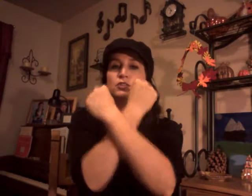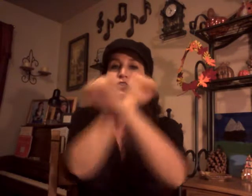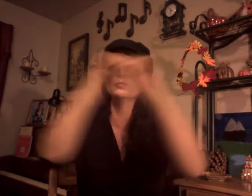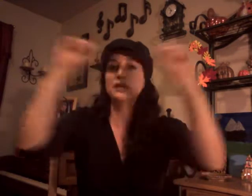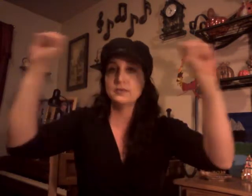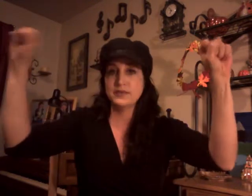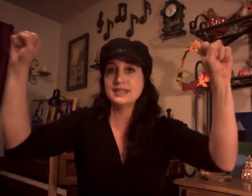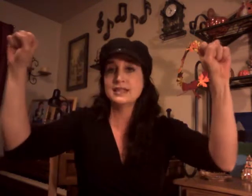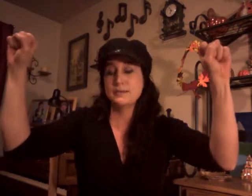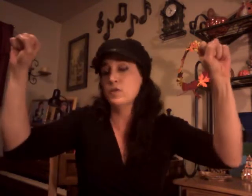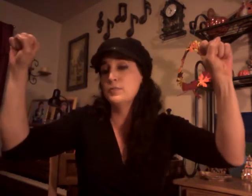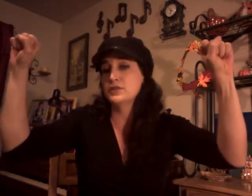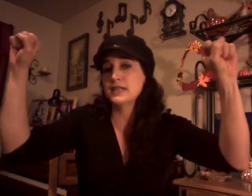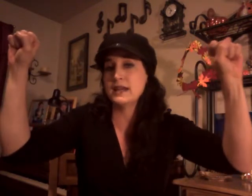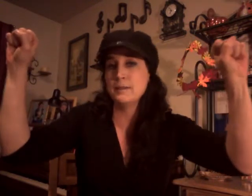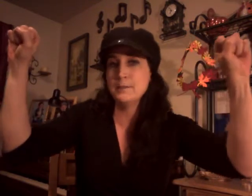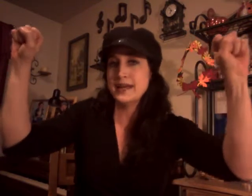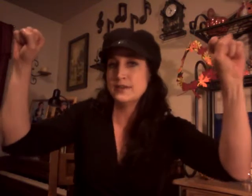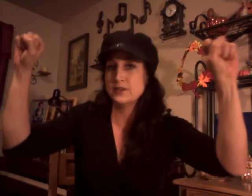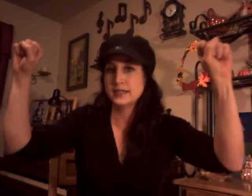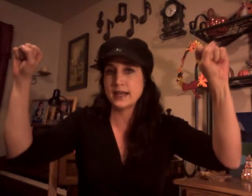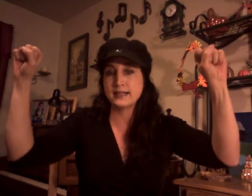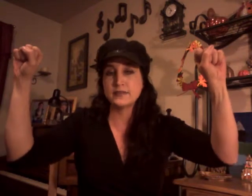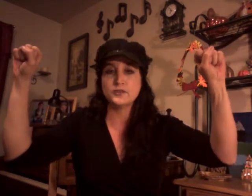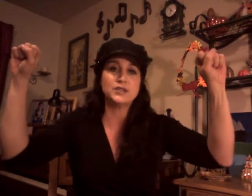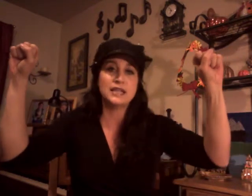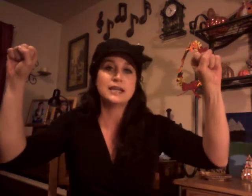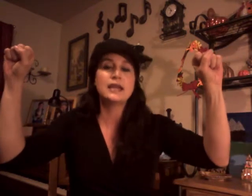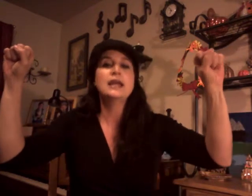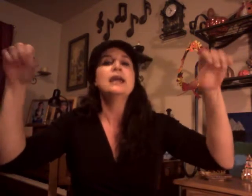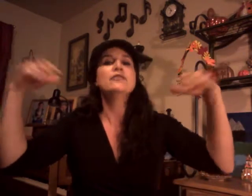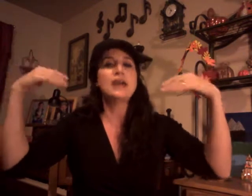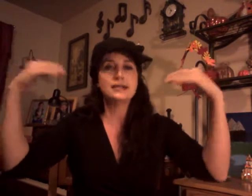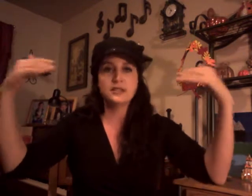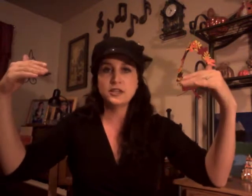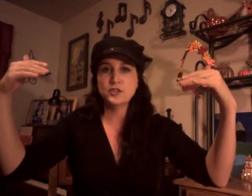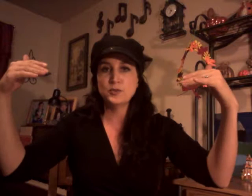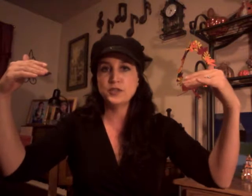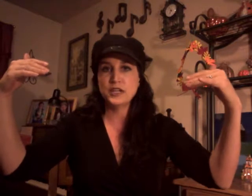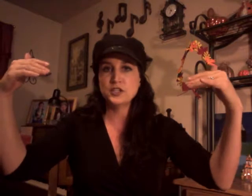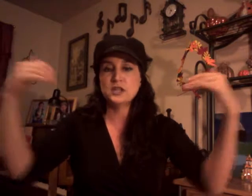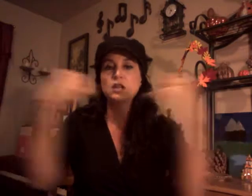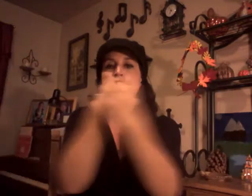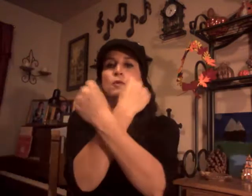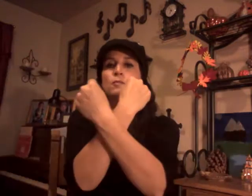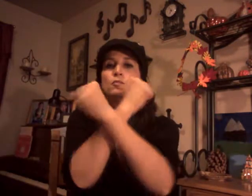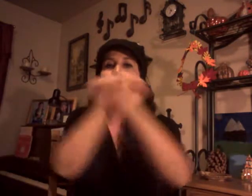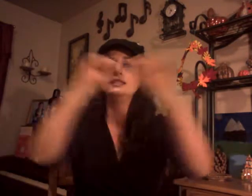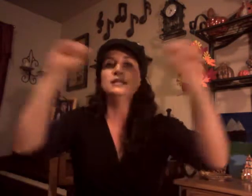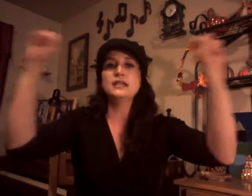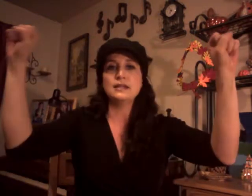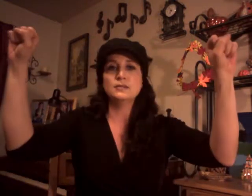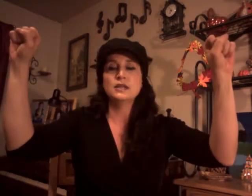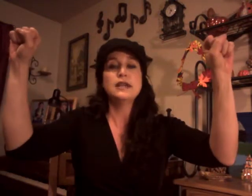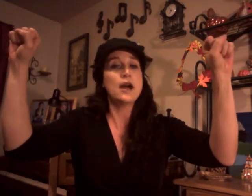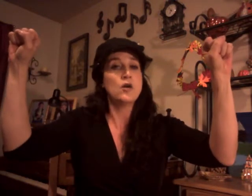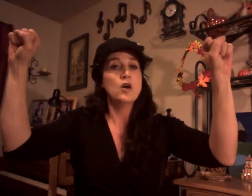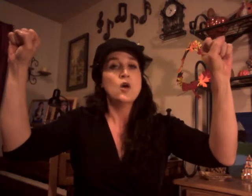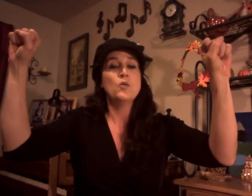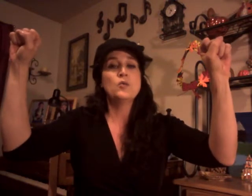position, but this can represent many different signs. If you see it, that's the interpretation. Redeemed. Now, when we